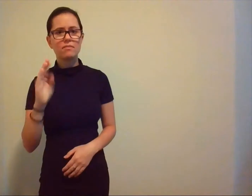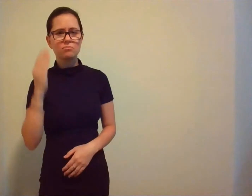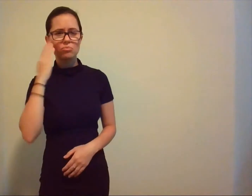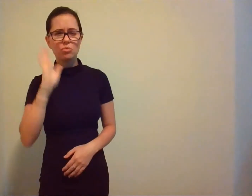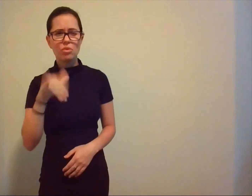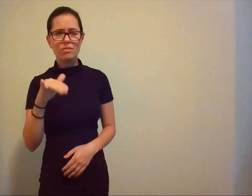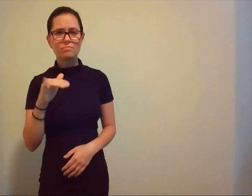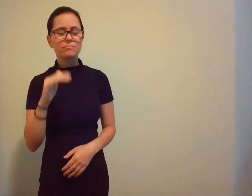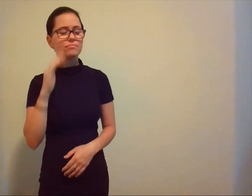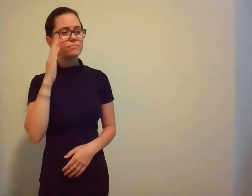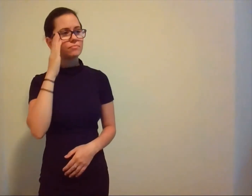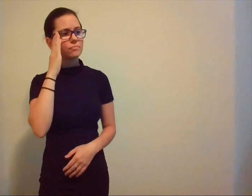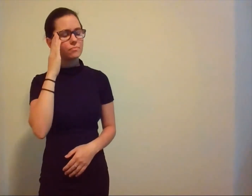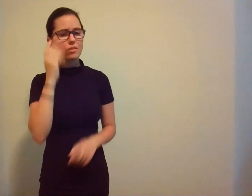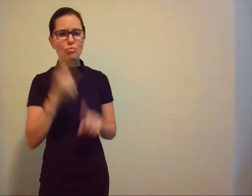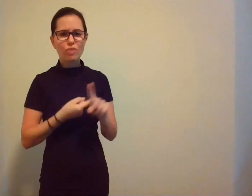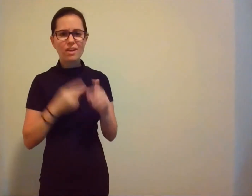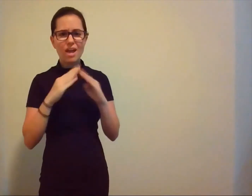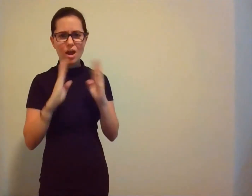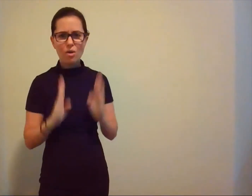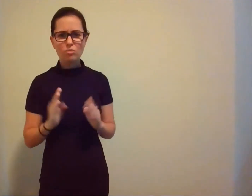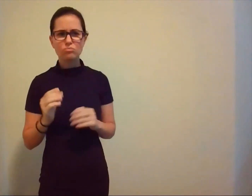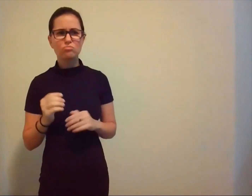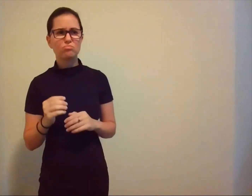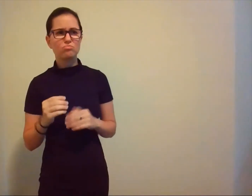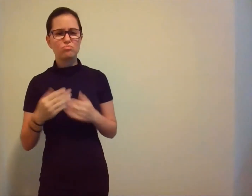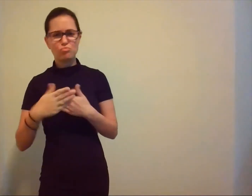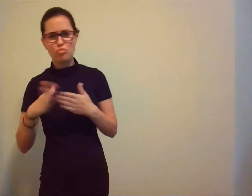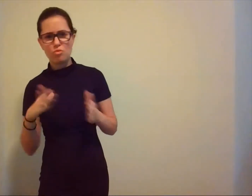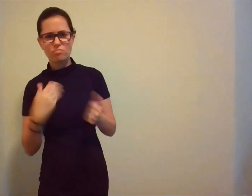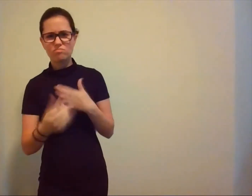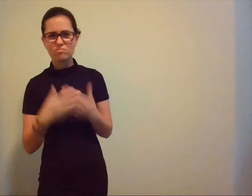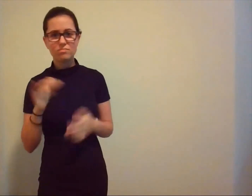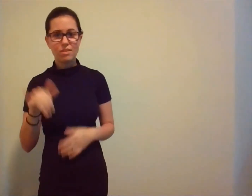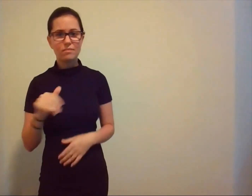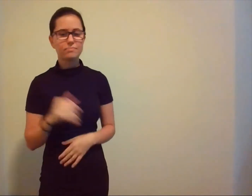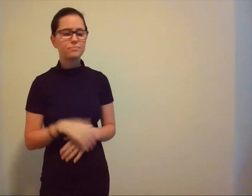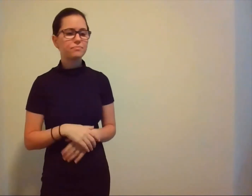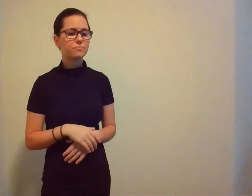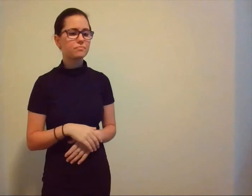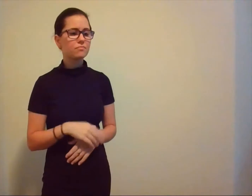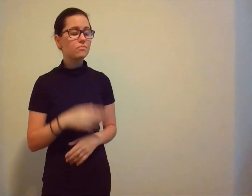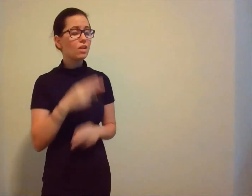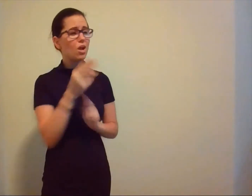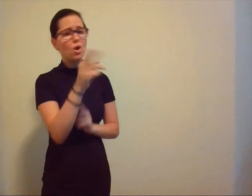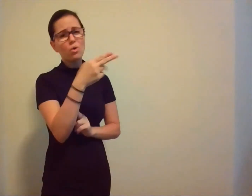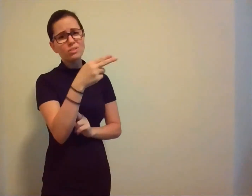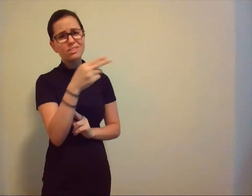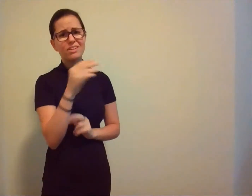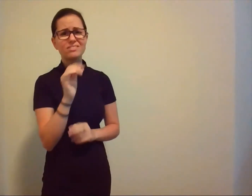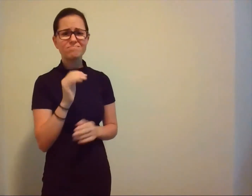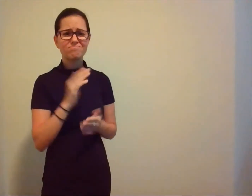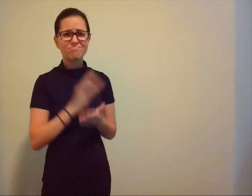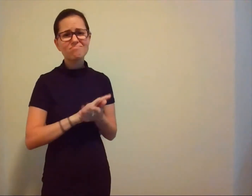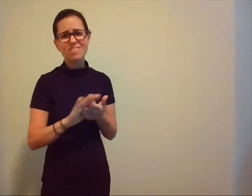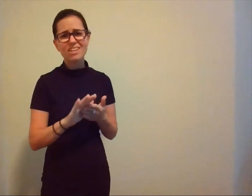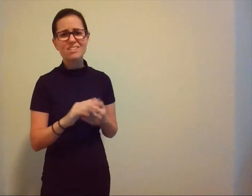opposed to a hotel where they'll clean up after you every day, and like you can order room service and you can do it. I know you did something like that, and I'm